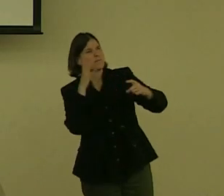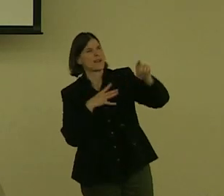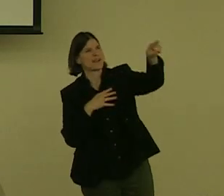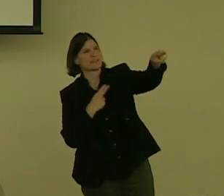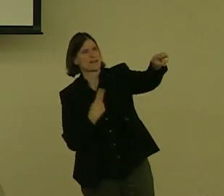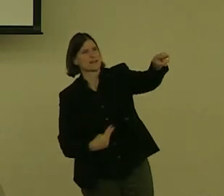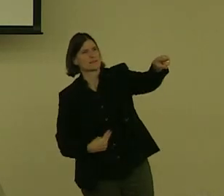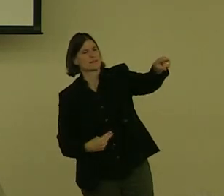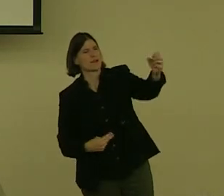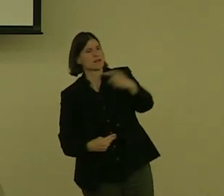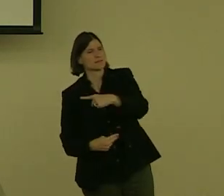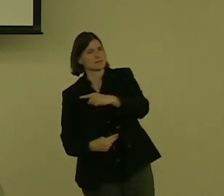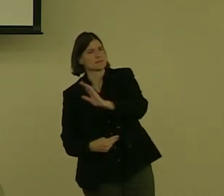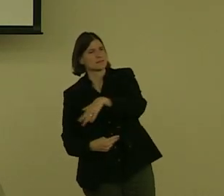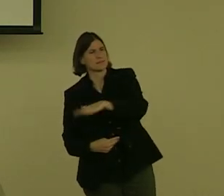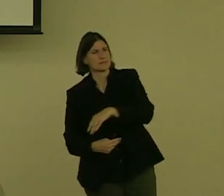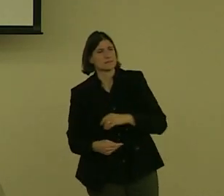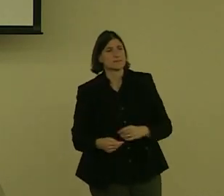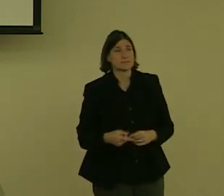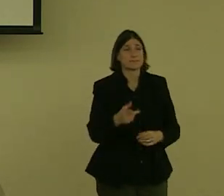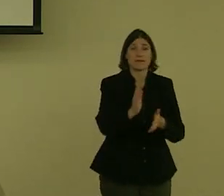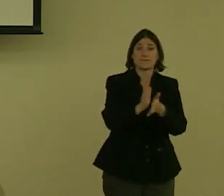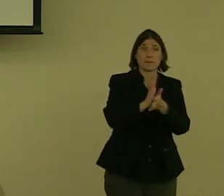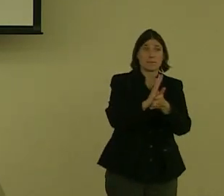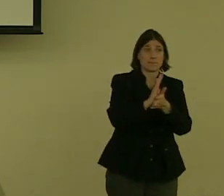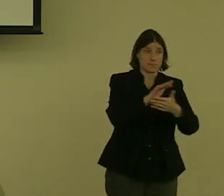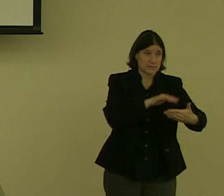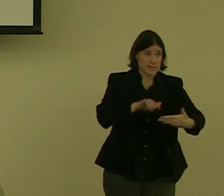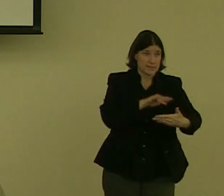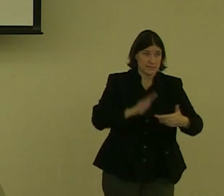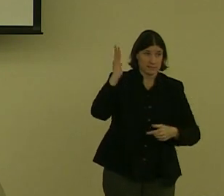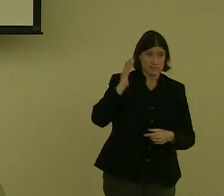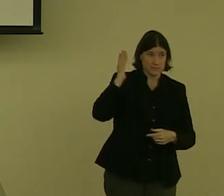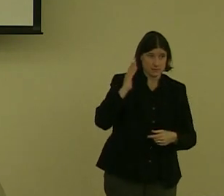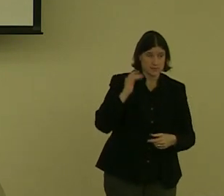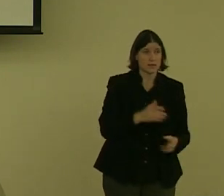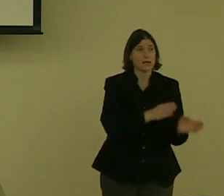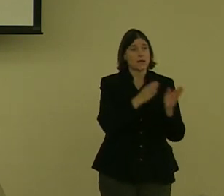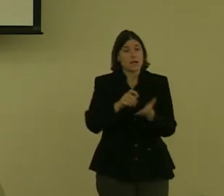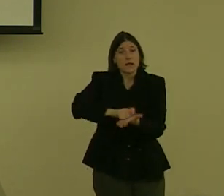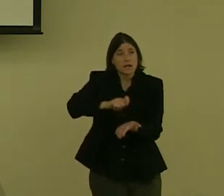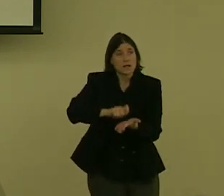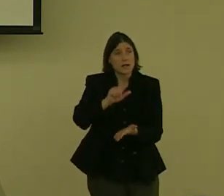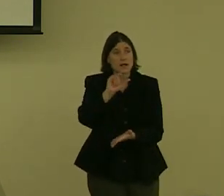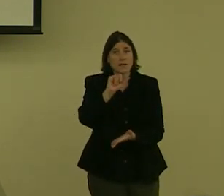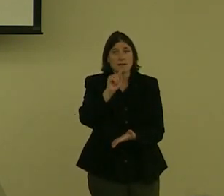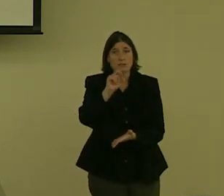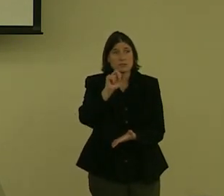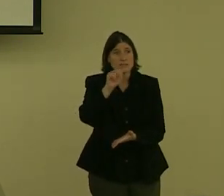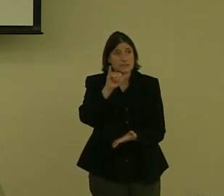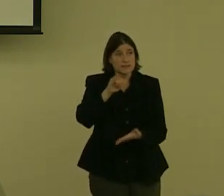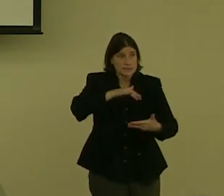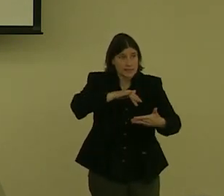literary studies even more, is concerned with the auteur, the author, the single creator. How does this work